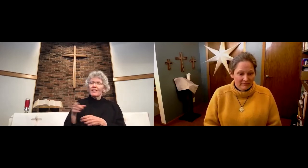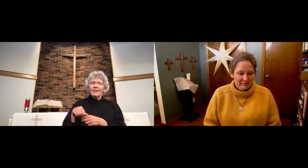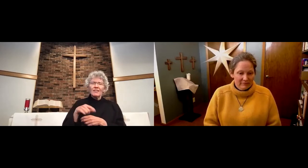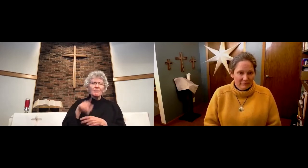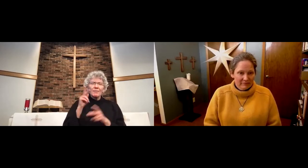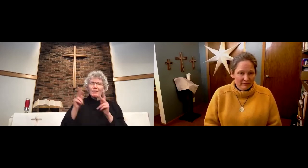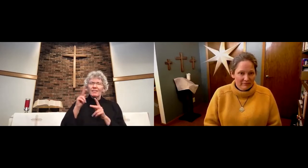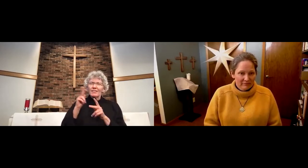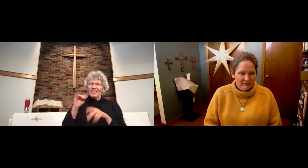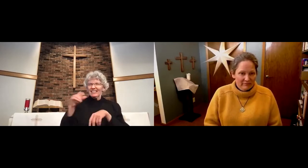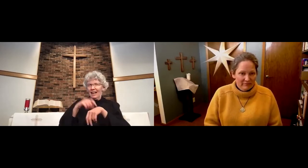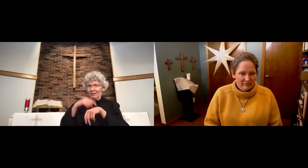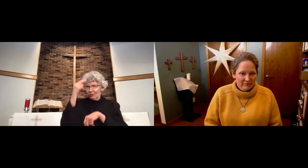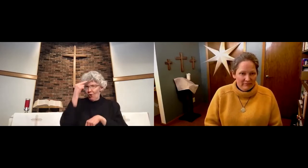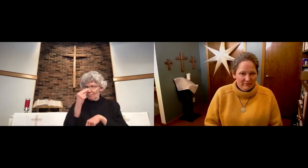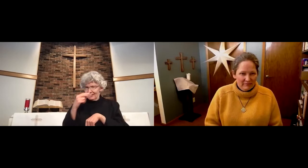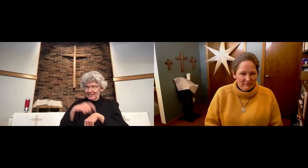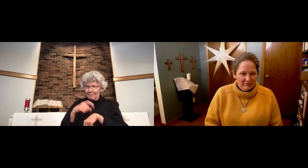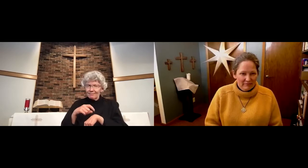day.